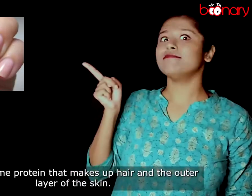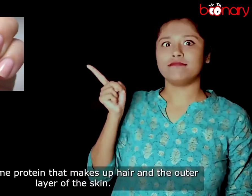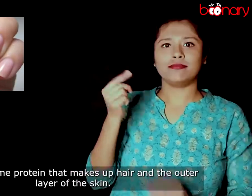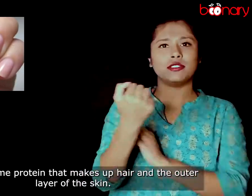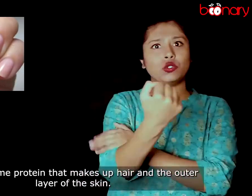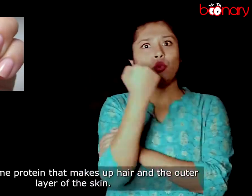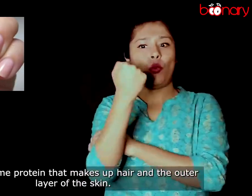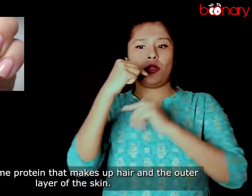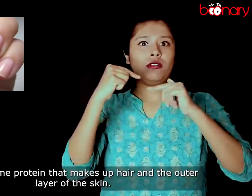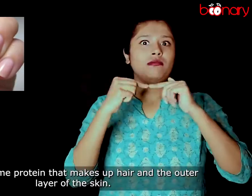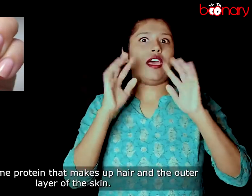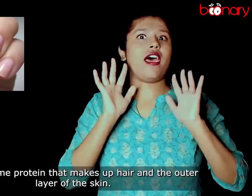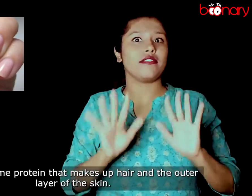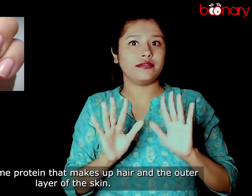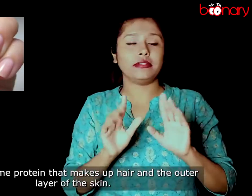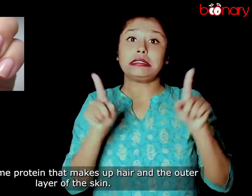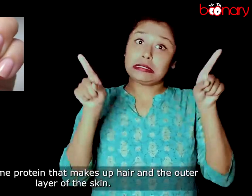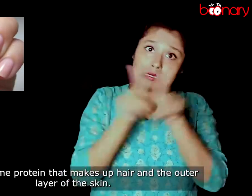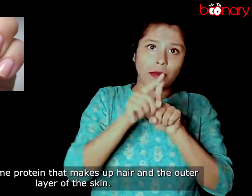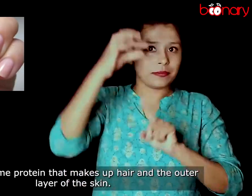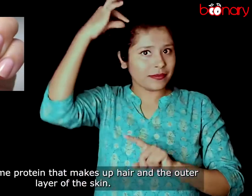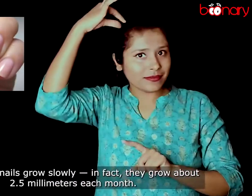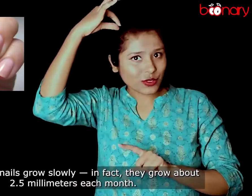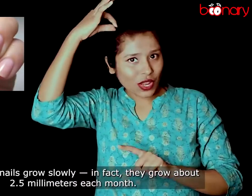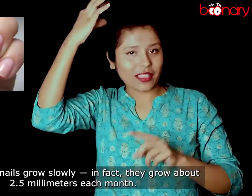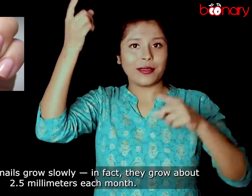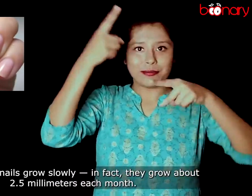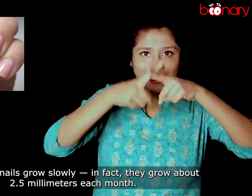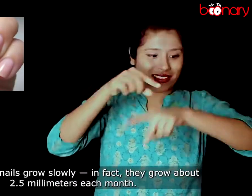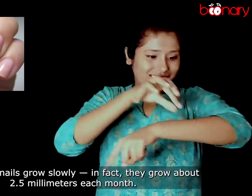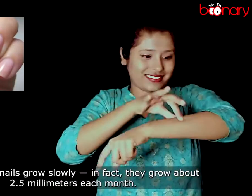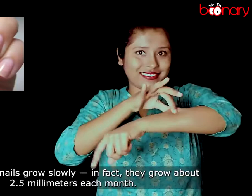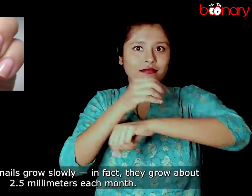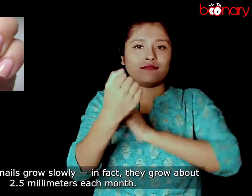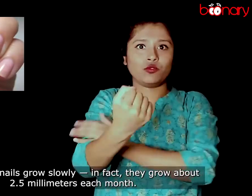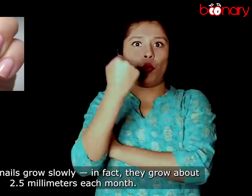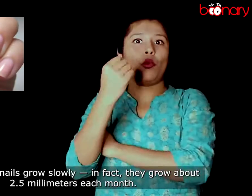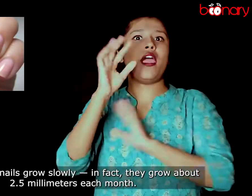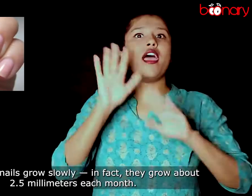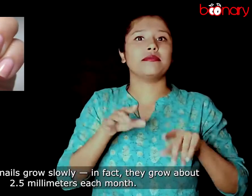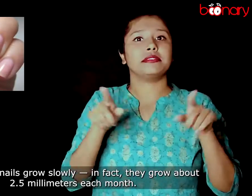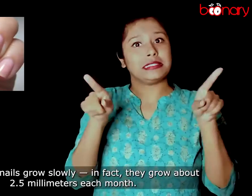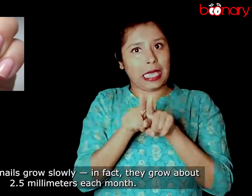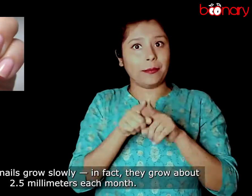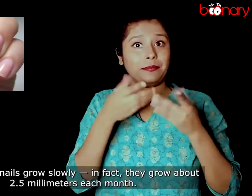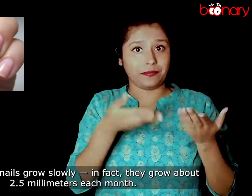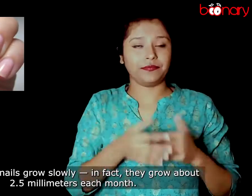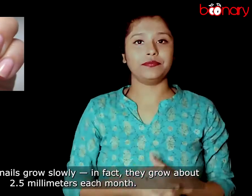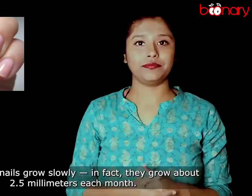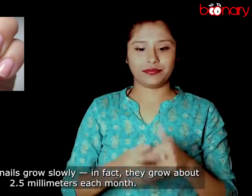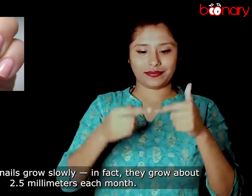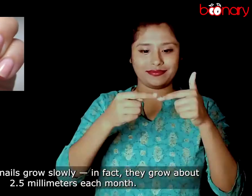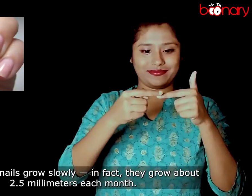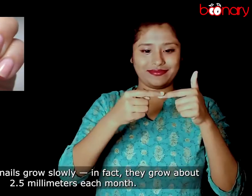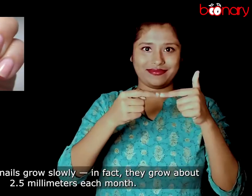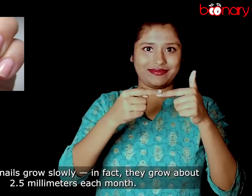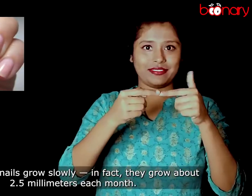the outer layer of the skin. Your fingernails grow slowly. In fact, they grow about